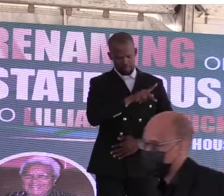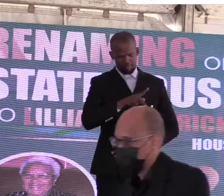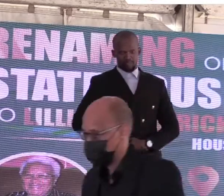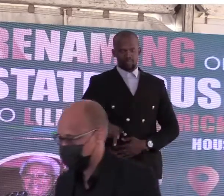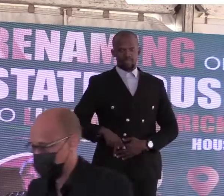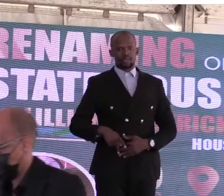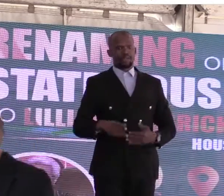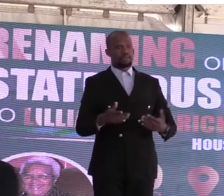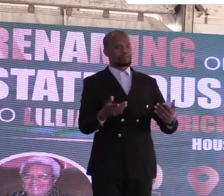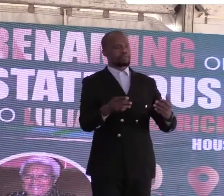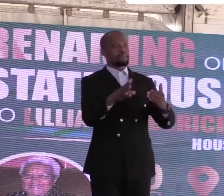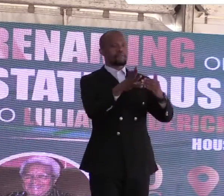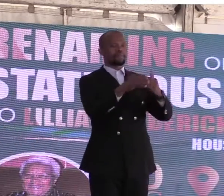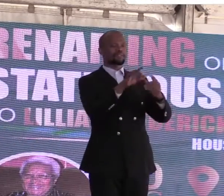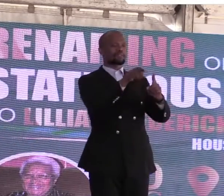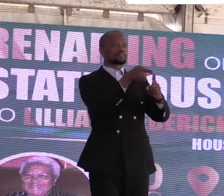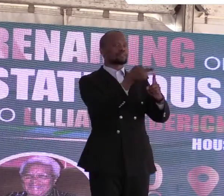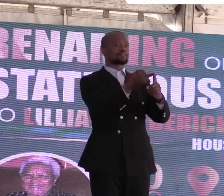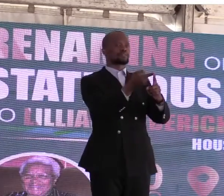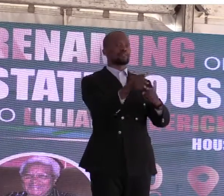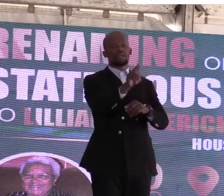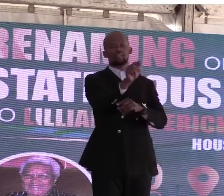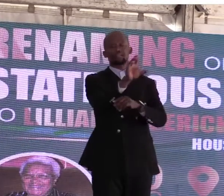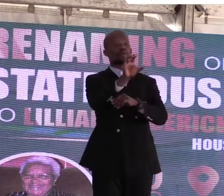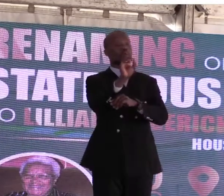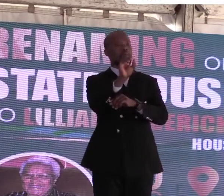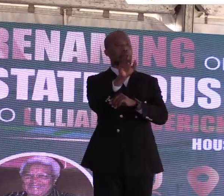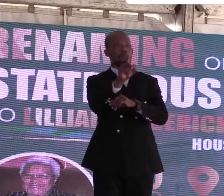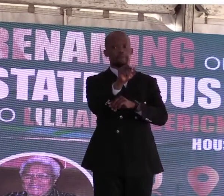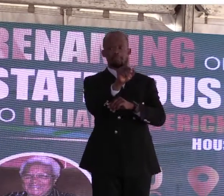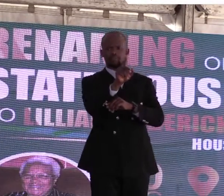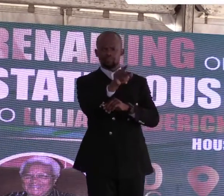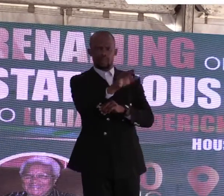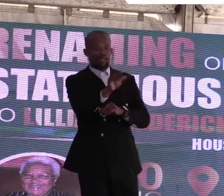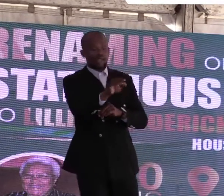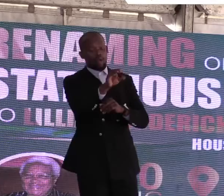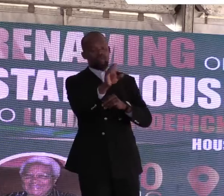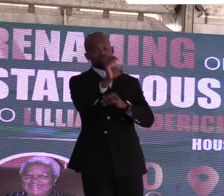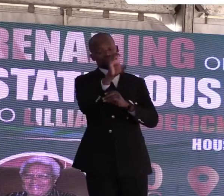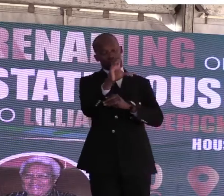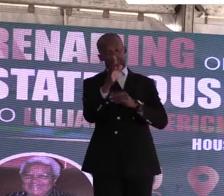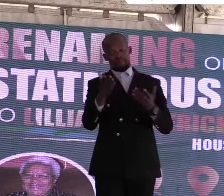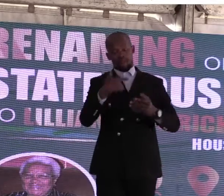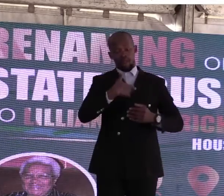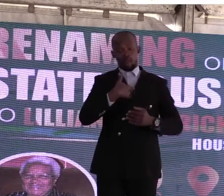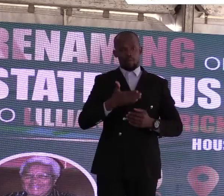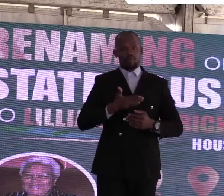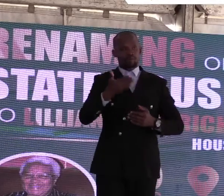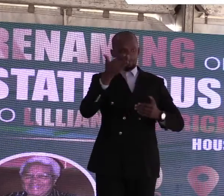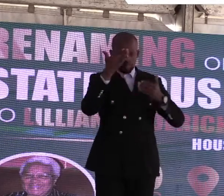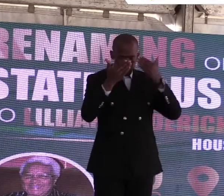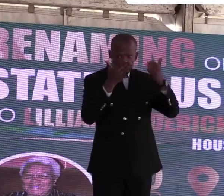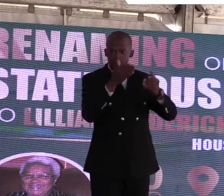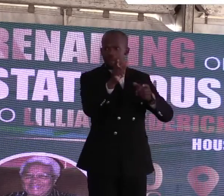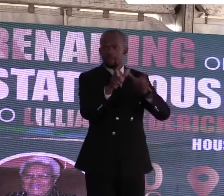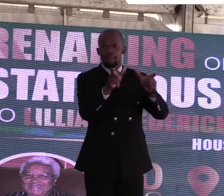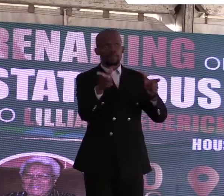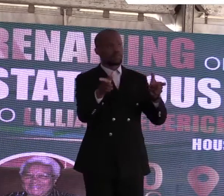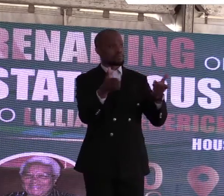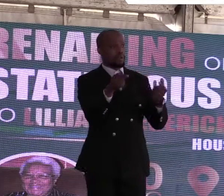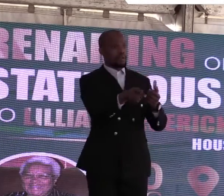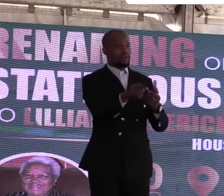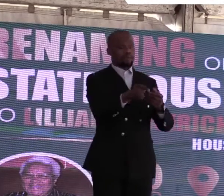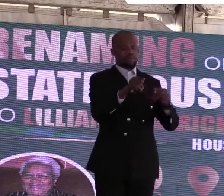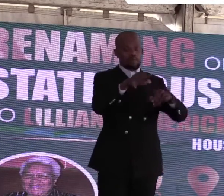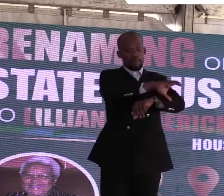the Executive Council of the Province of the Eastern Cape. I also want to recognize the other members of the Provincial